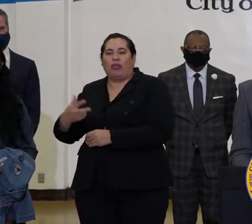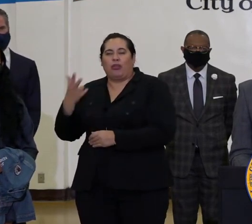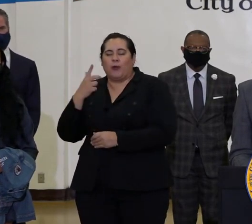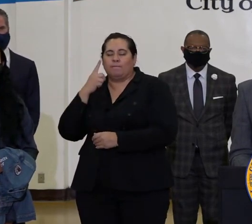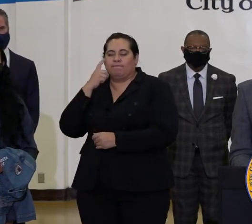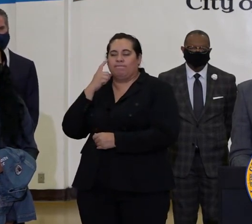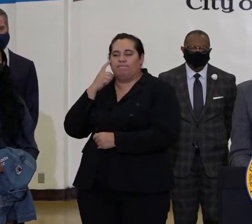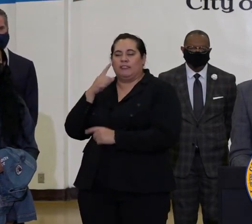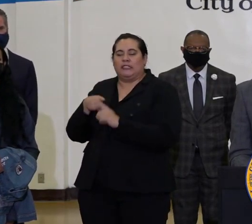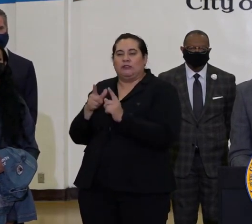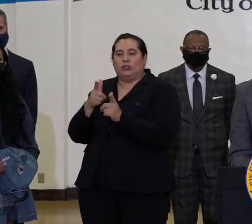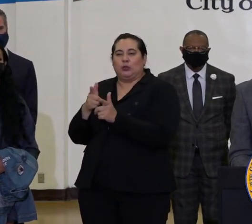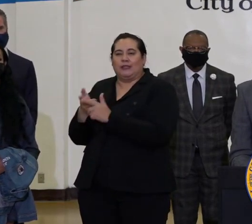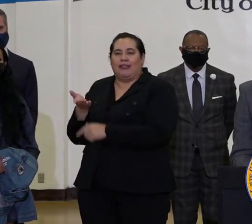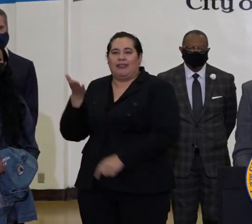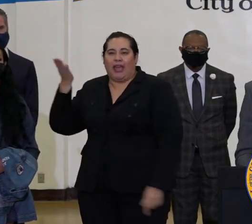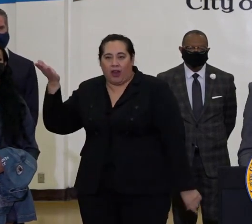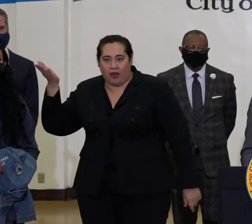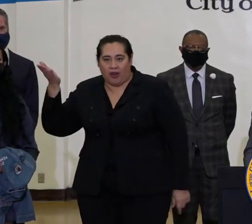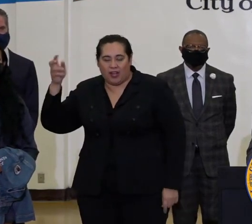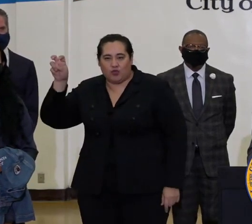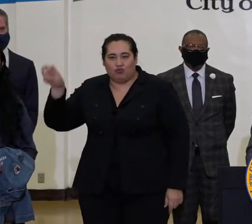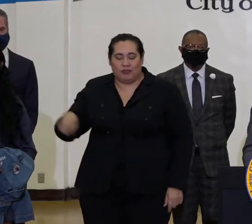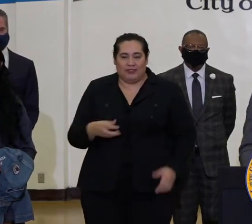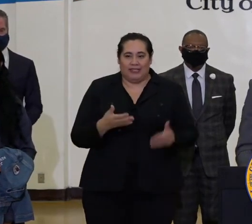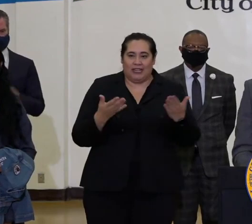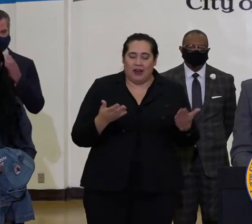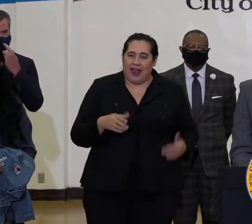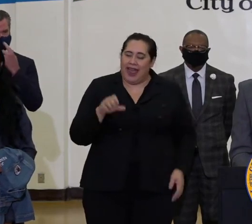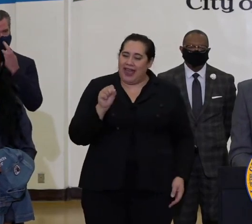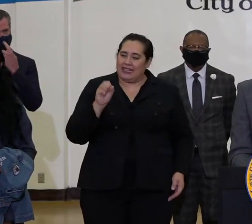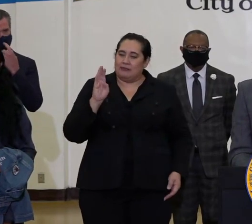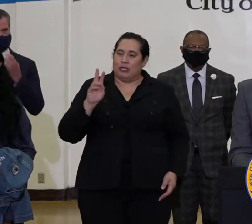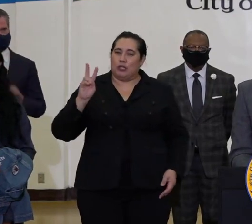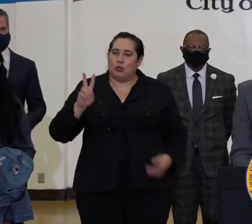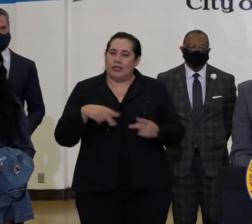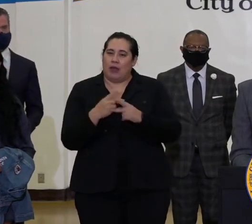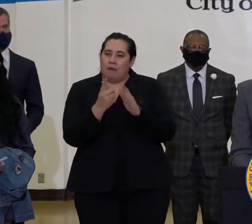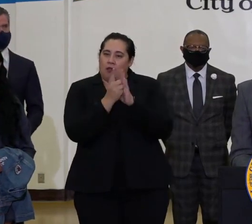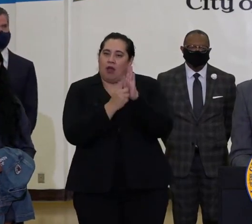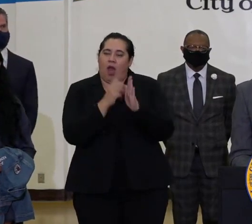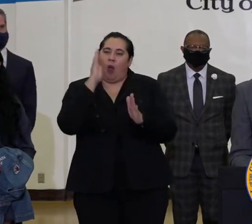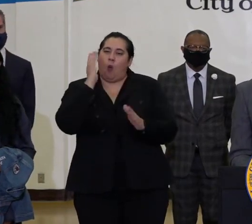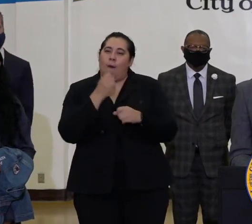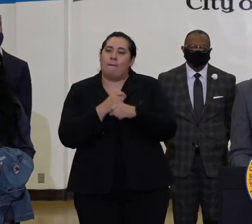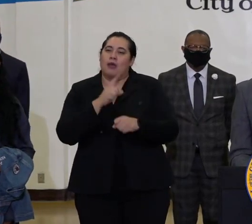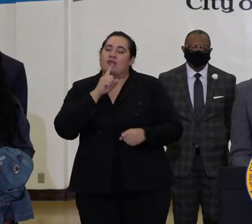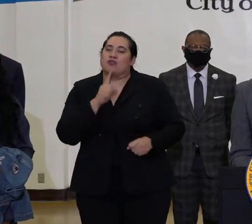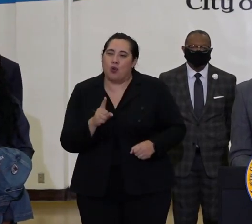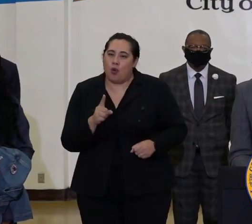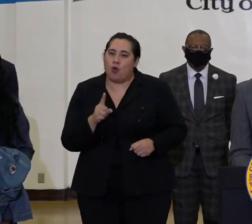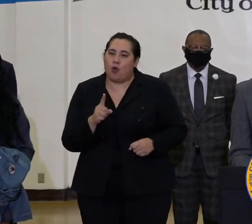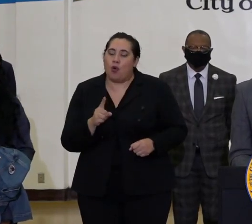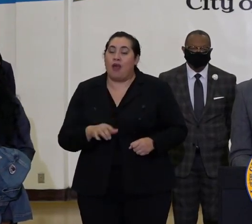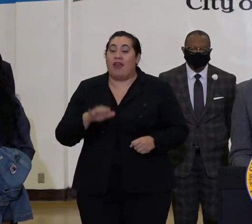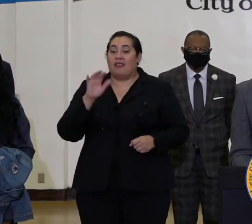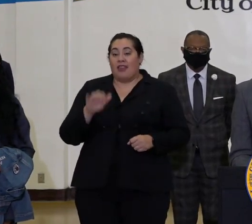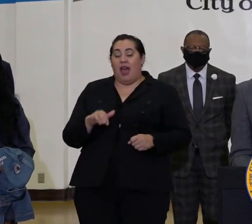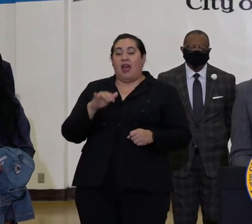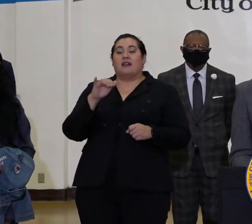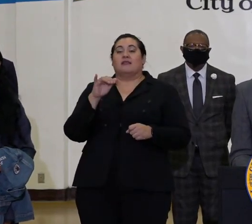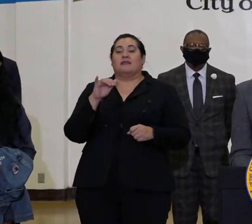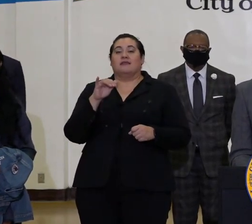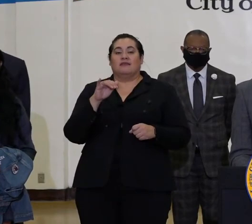questionable shootings there. SB 2 is the type of legislation that will make sure the wash, rinse,